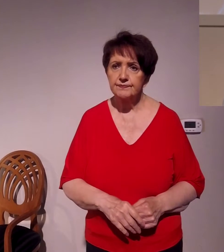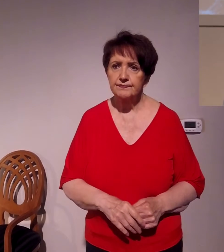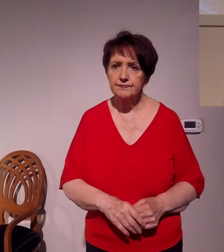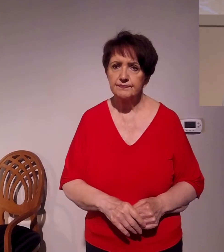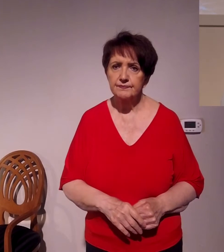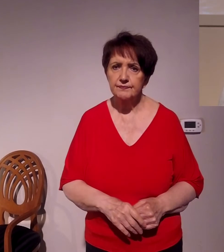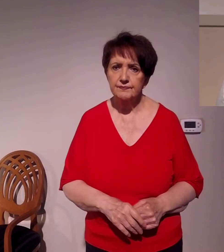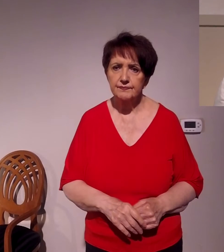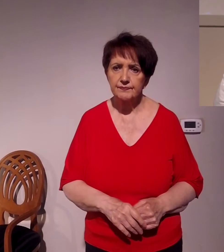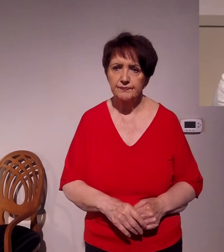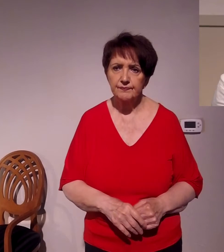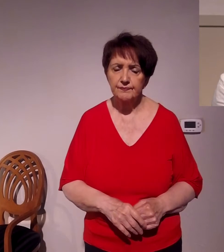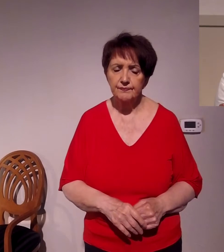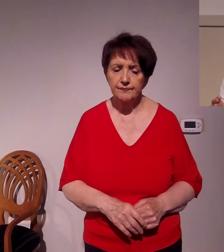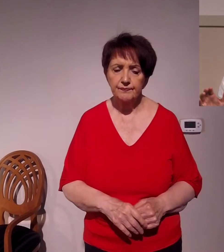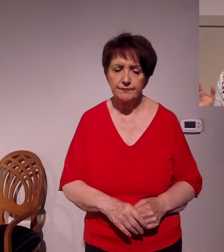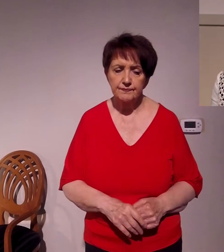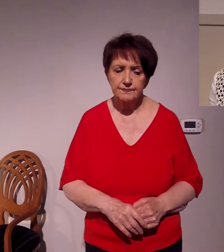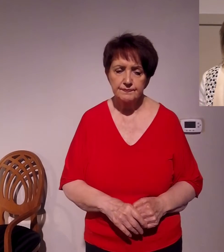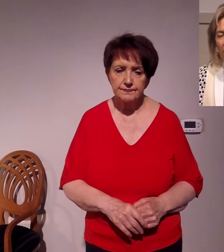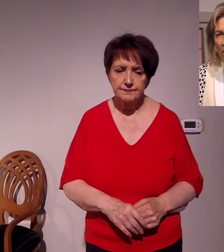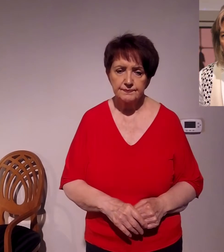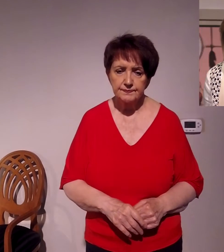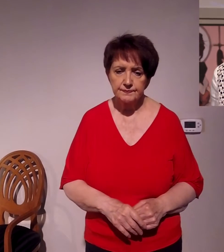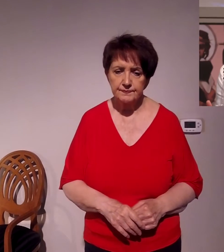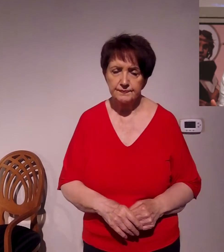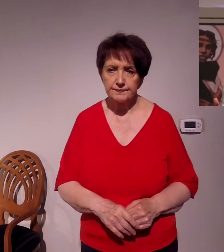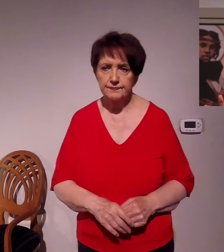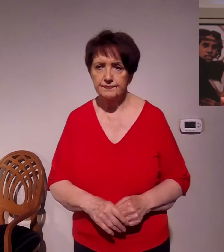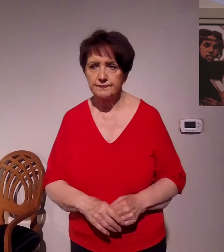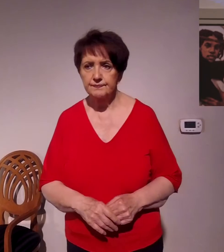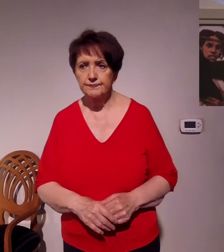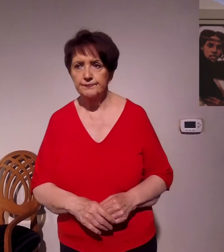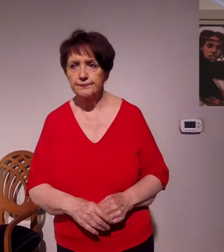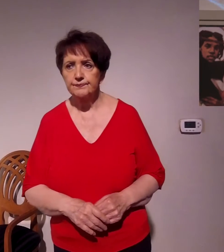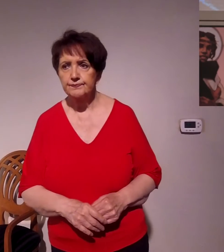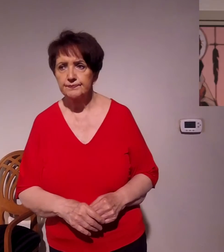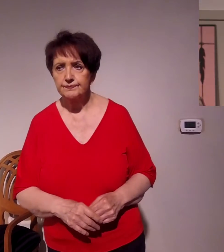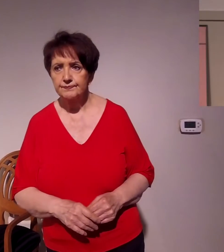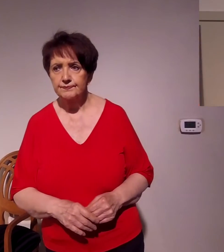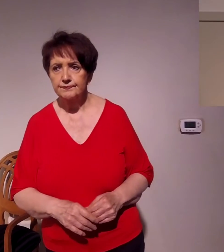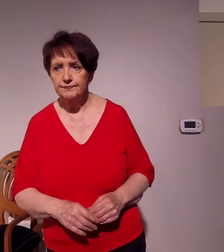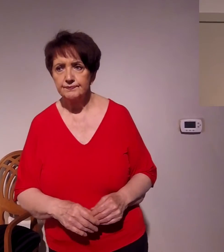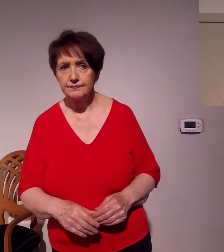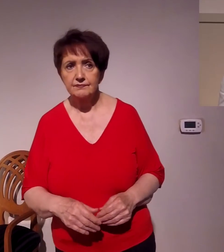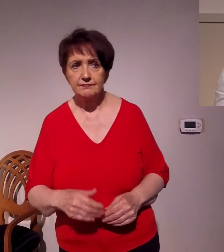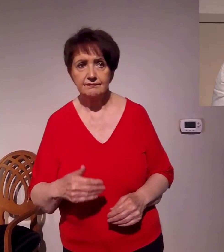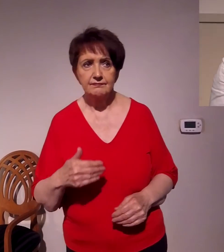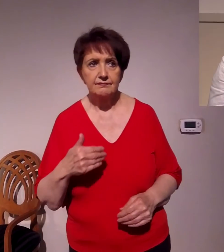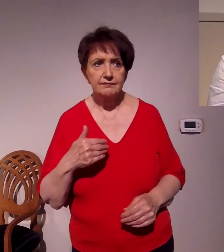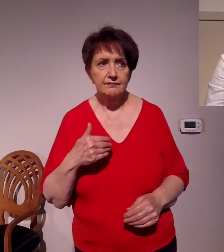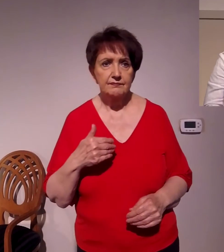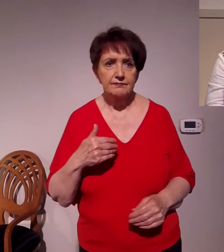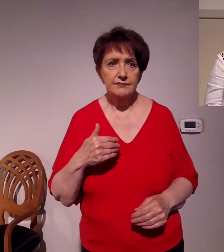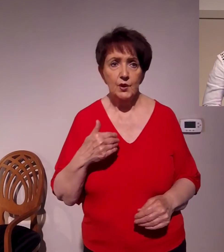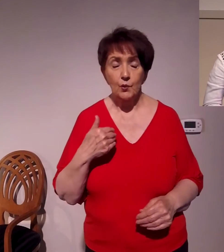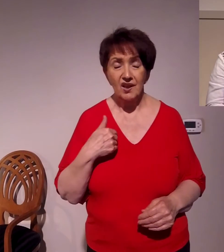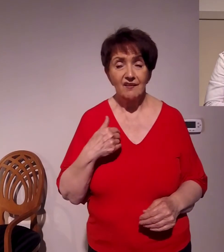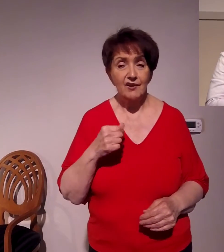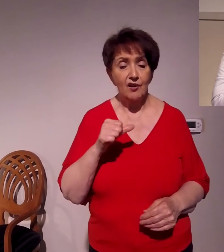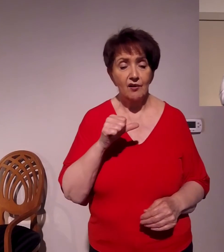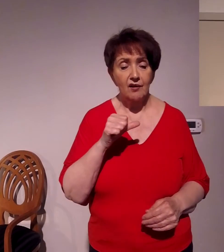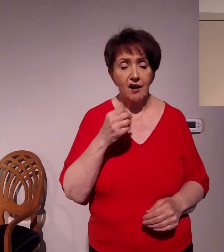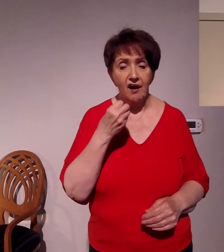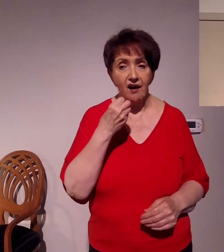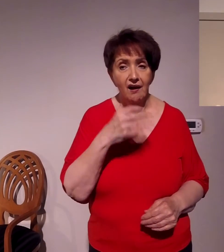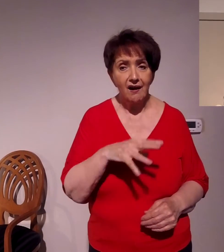So especially around, I mean, we each have our hot buttons. It could be love, it could